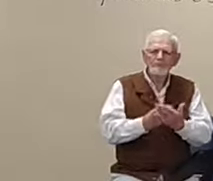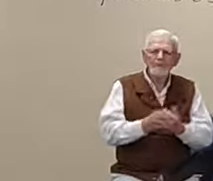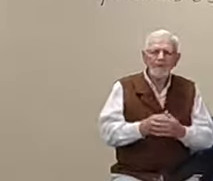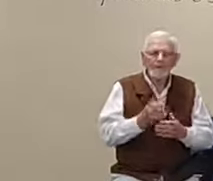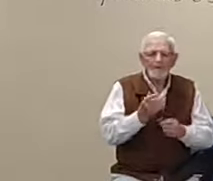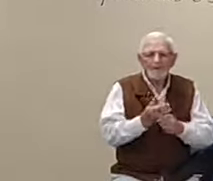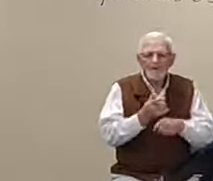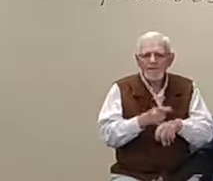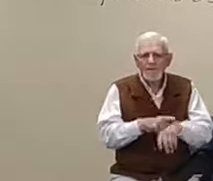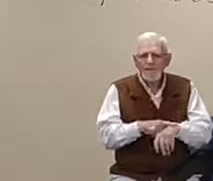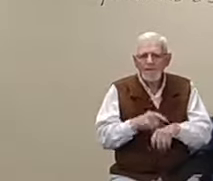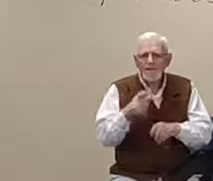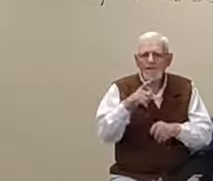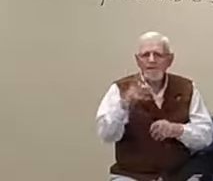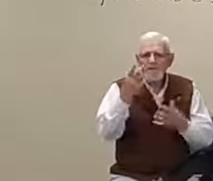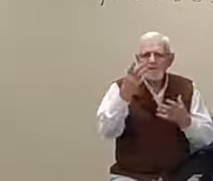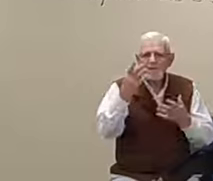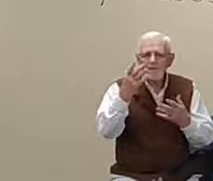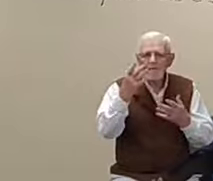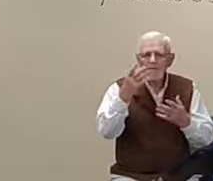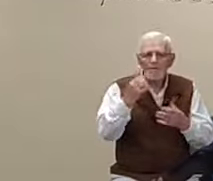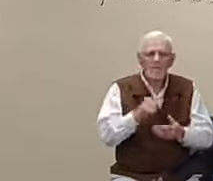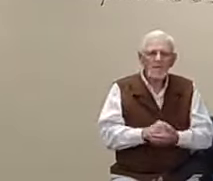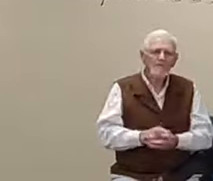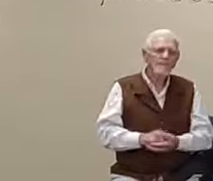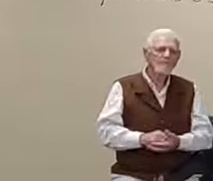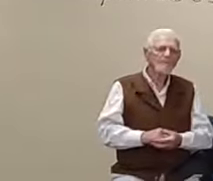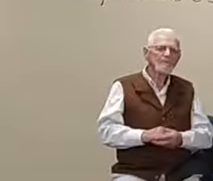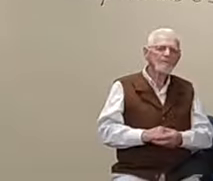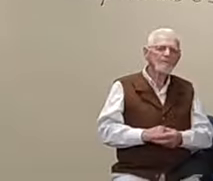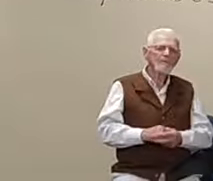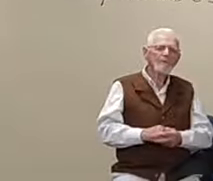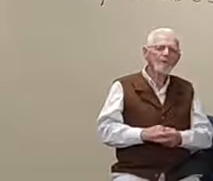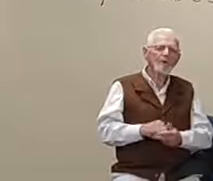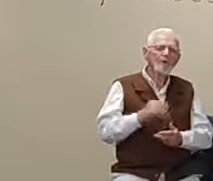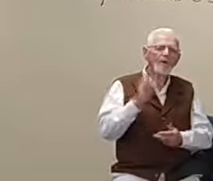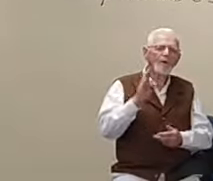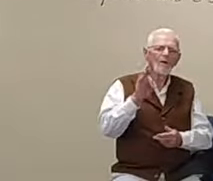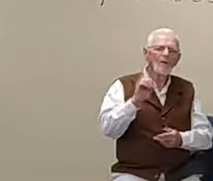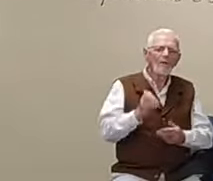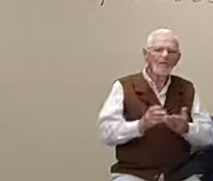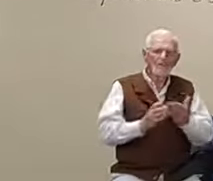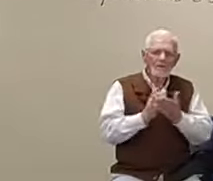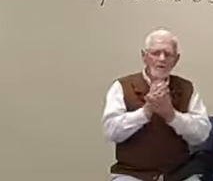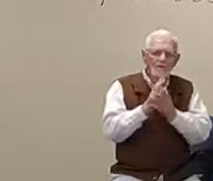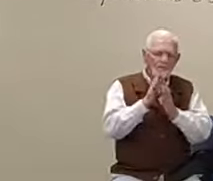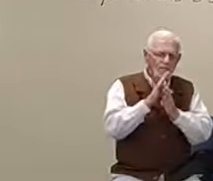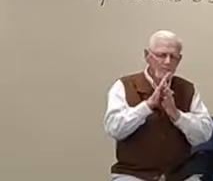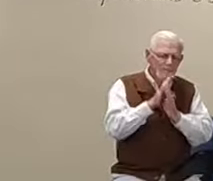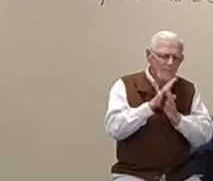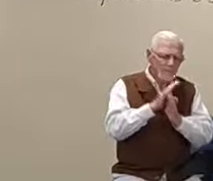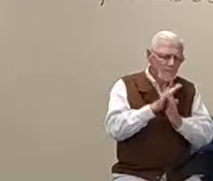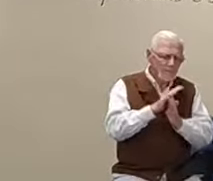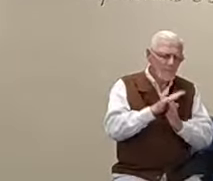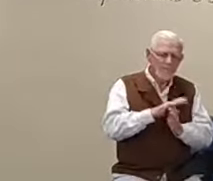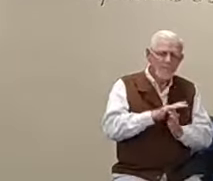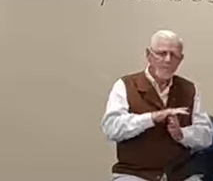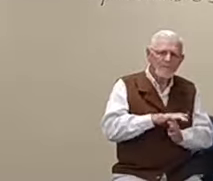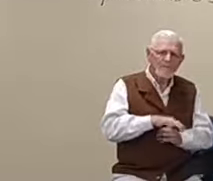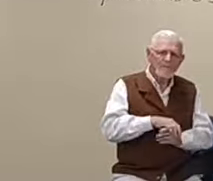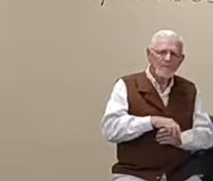sometimes, you know what? The Lord knows. It's going to be okay. It's just going to be okay. And they begin to calm down. And